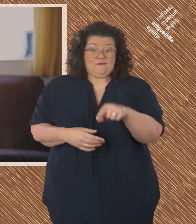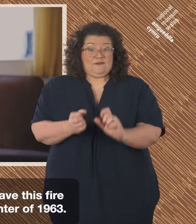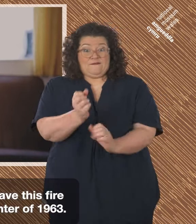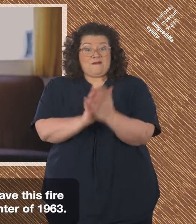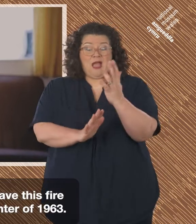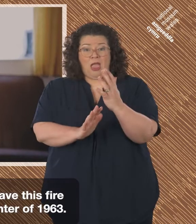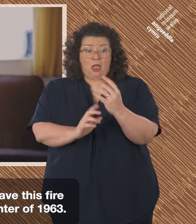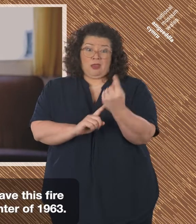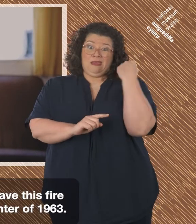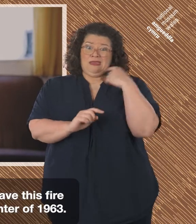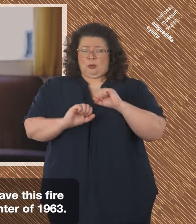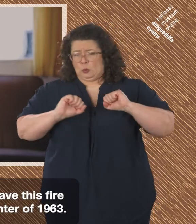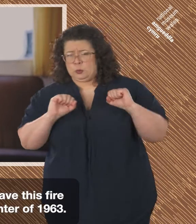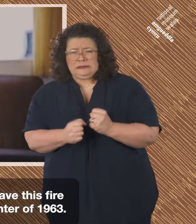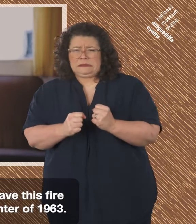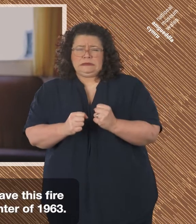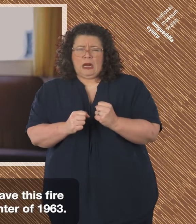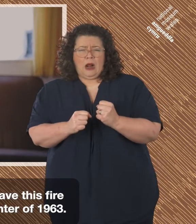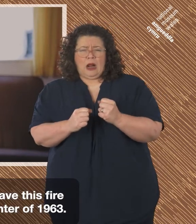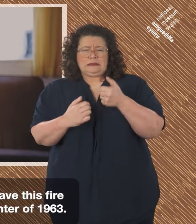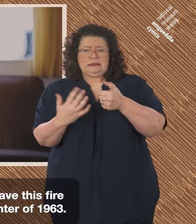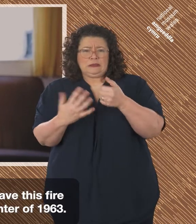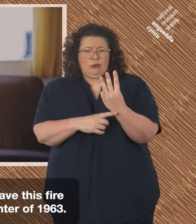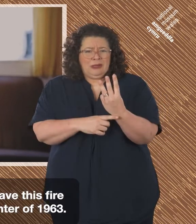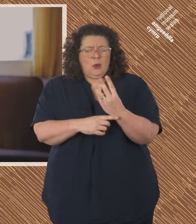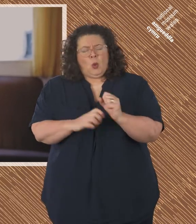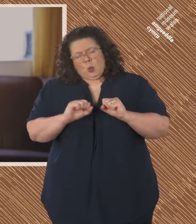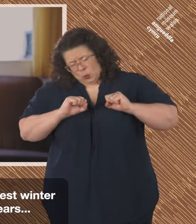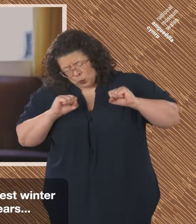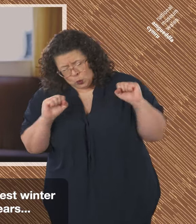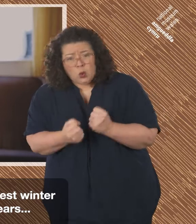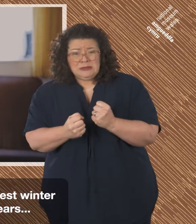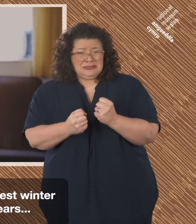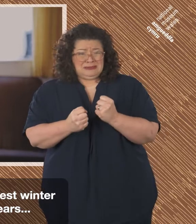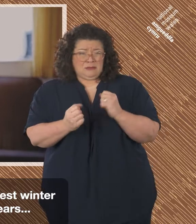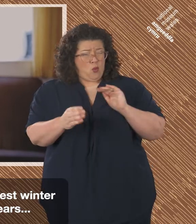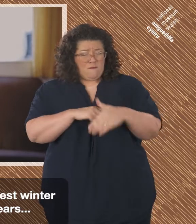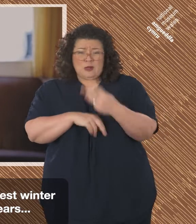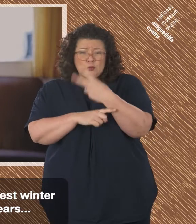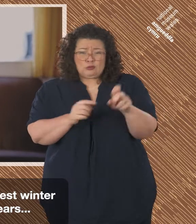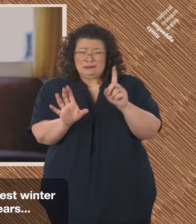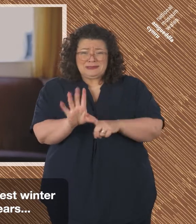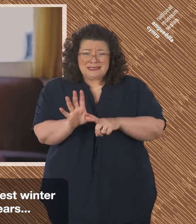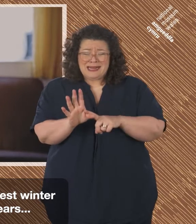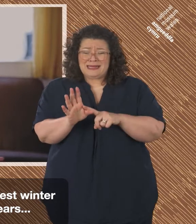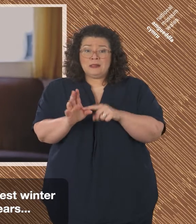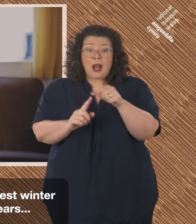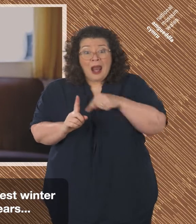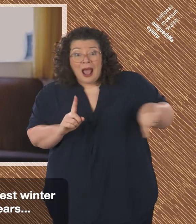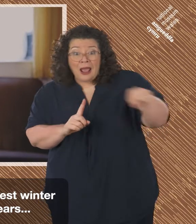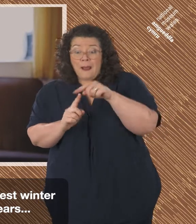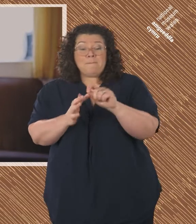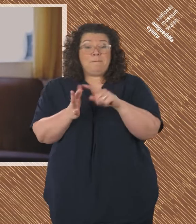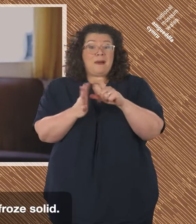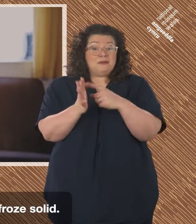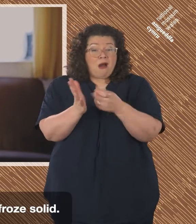We were lucky to have this fire back in the hard winter of 1963. This was the coldest winter in over 200